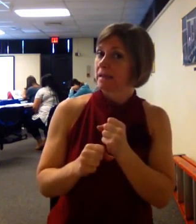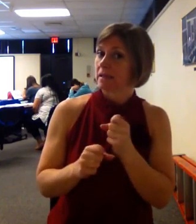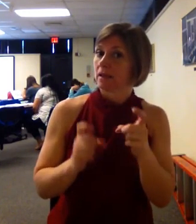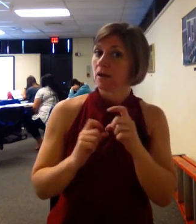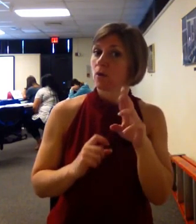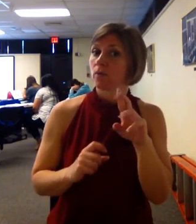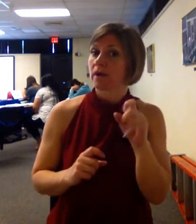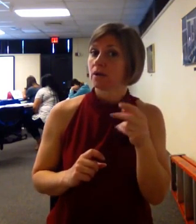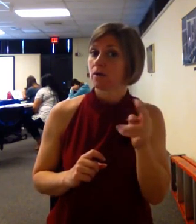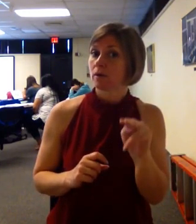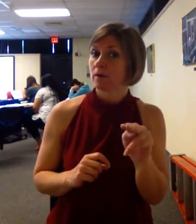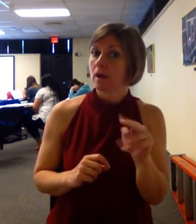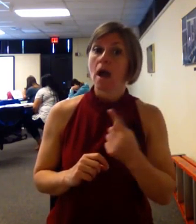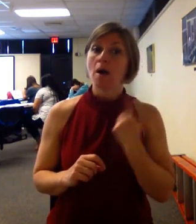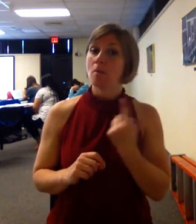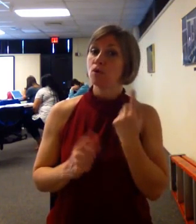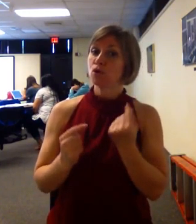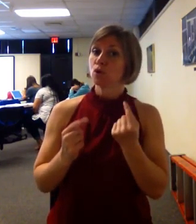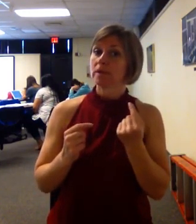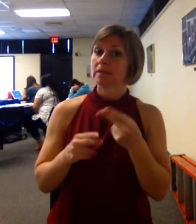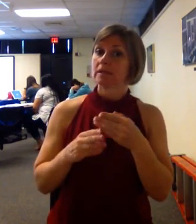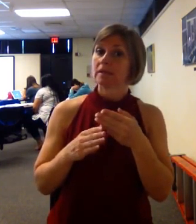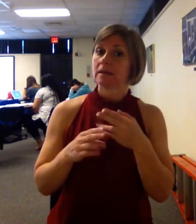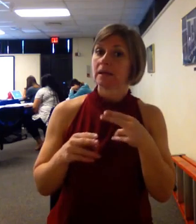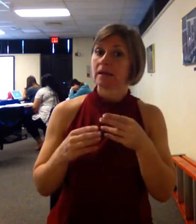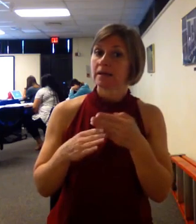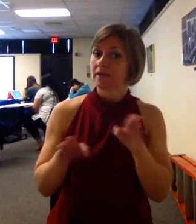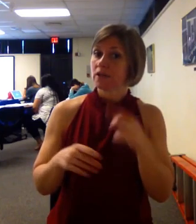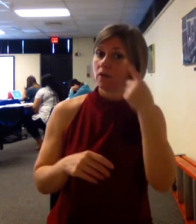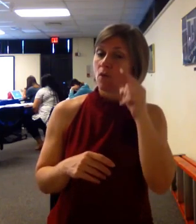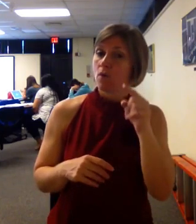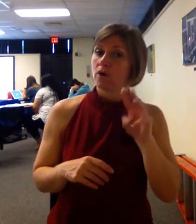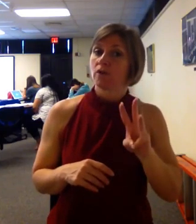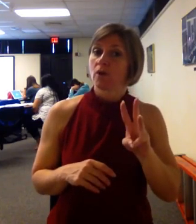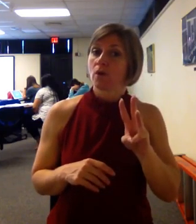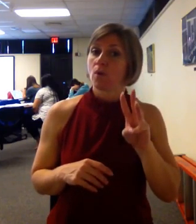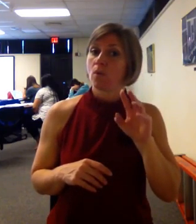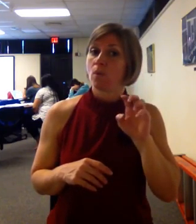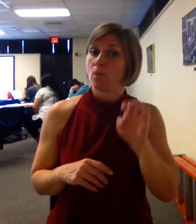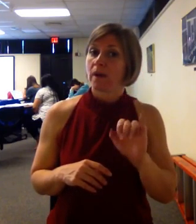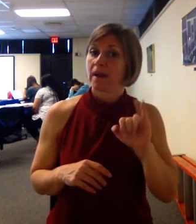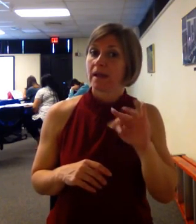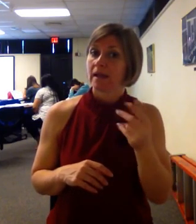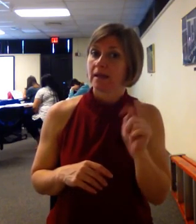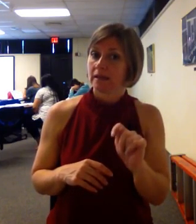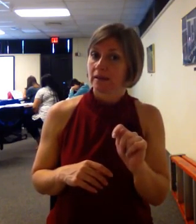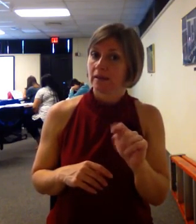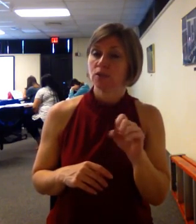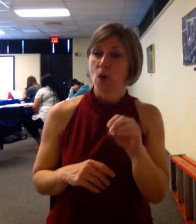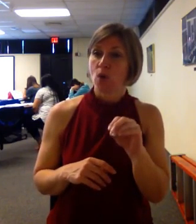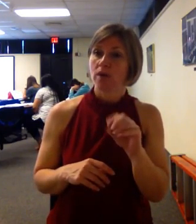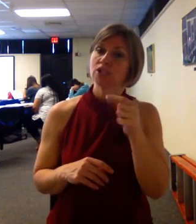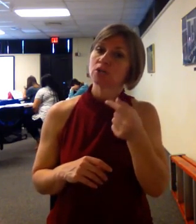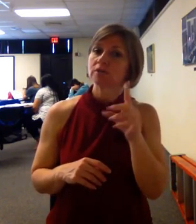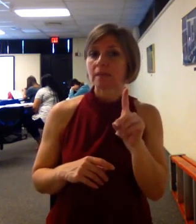I'm only doing the division to get the weight. The division is coming into play to get the weight. So general dynamics weight is the